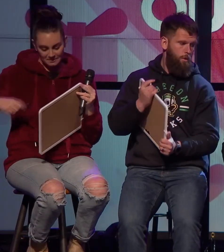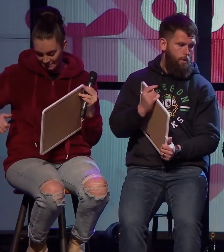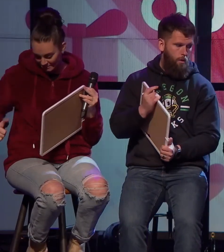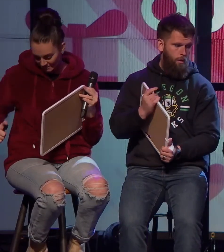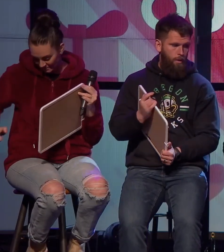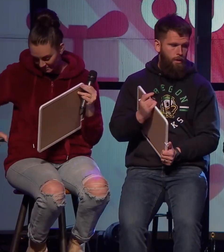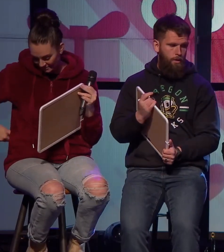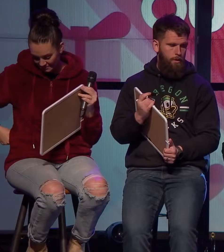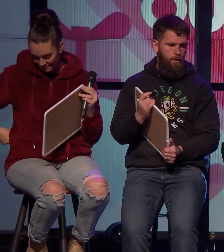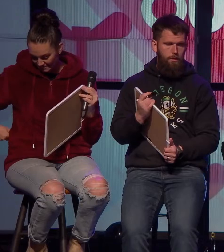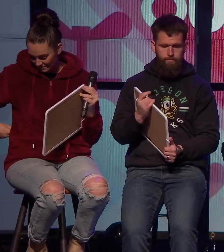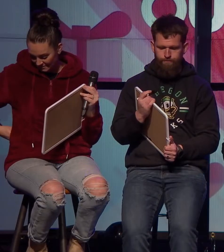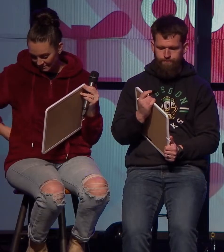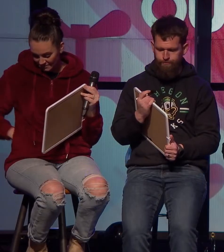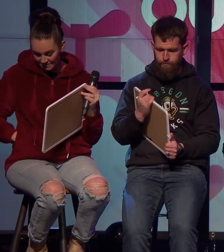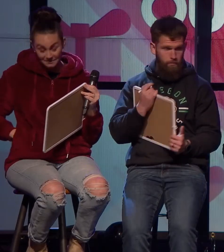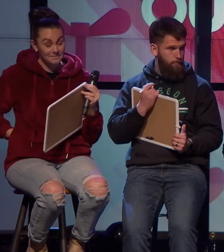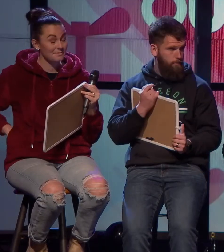Wait, all right.